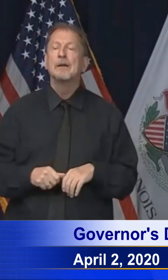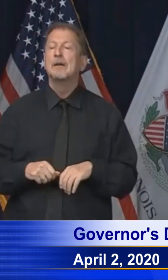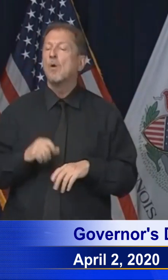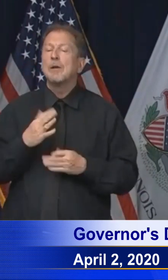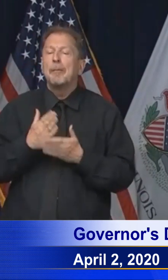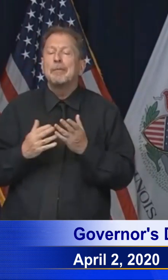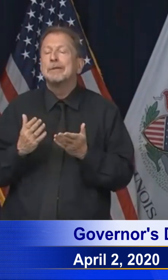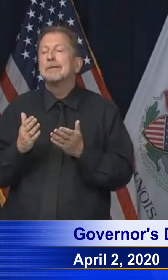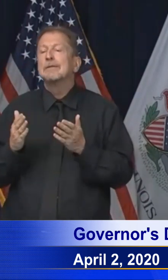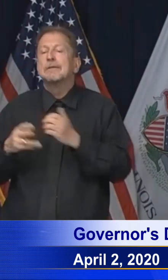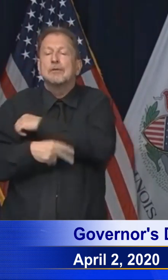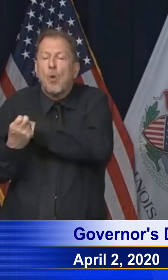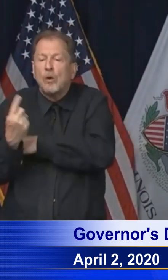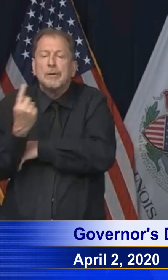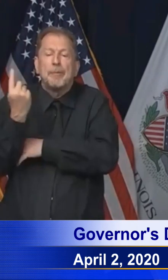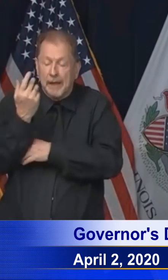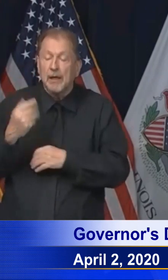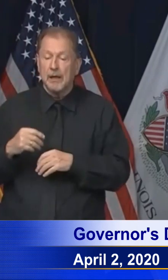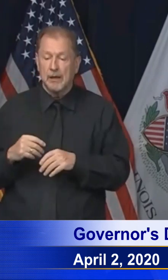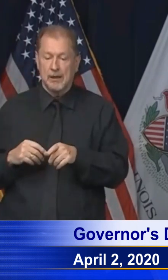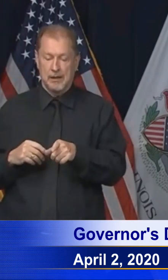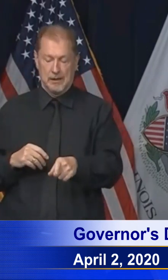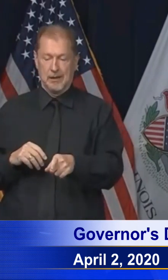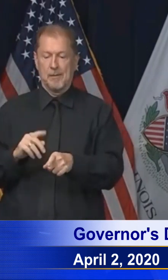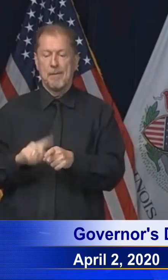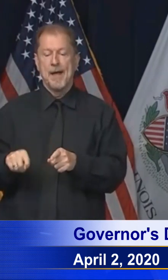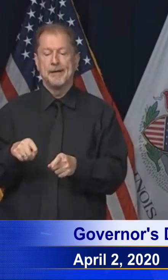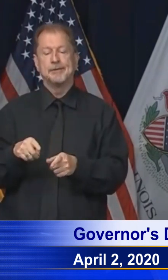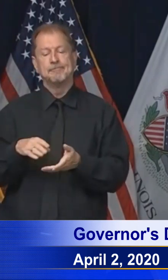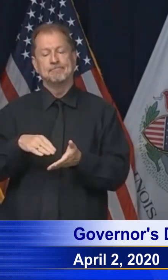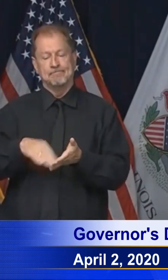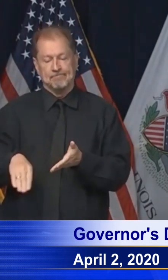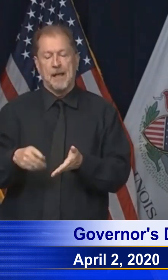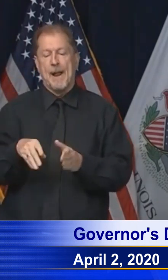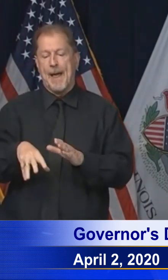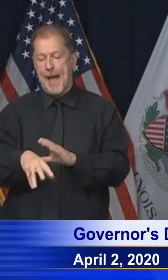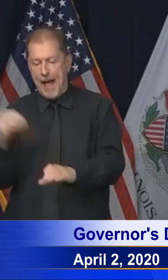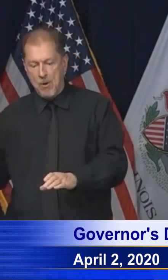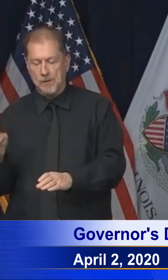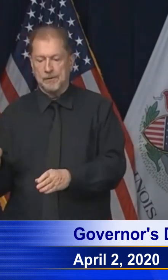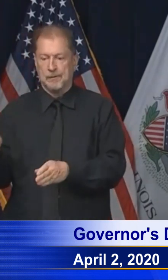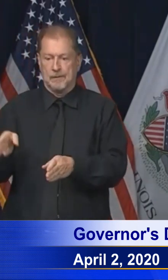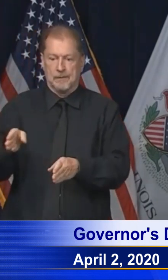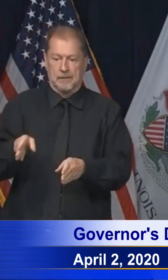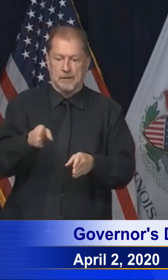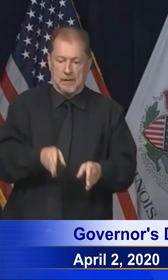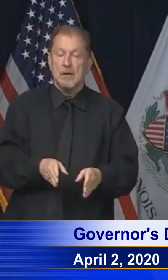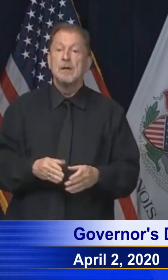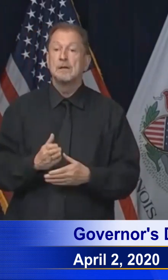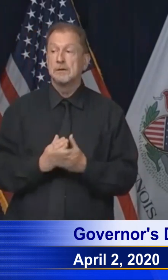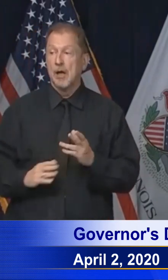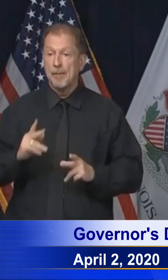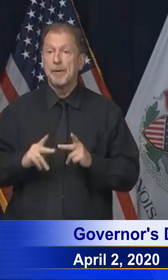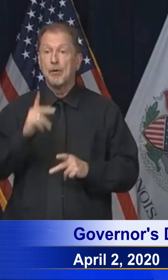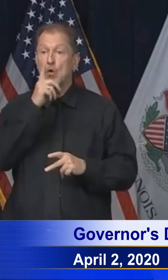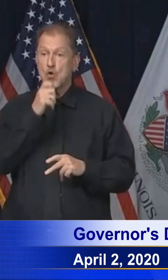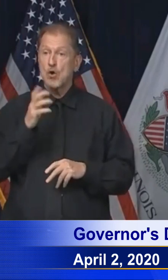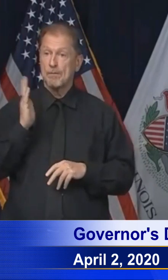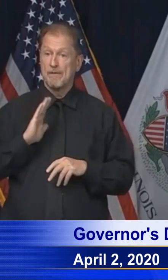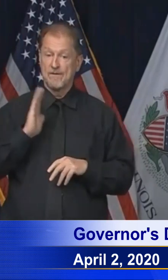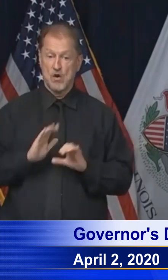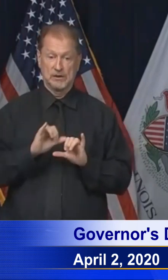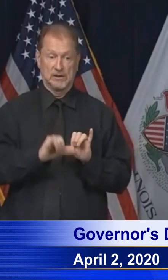shorter sentences but would still be in prison now had we not reviewed their case and let them out and given them, commuted